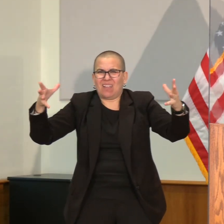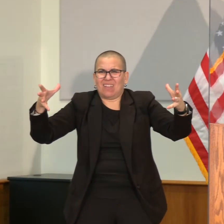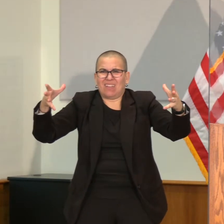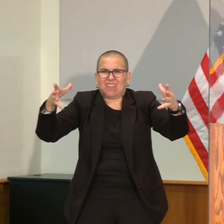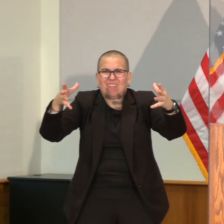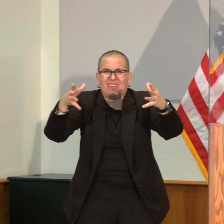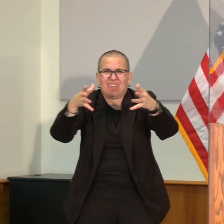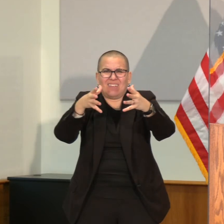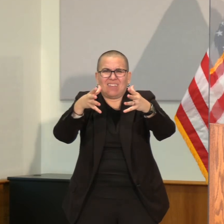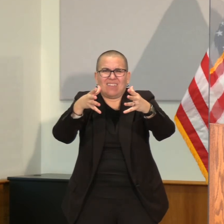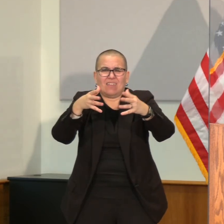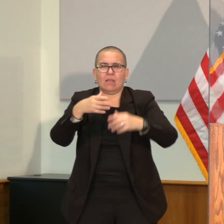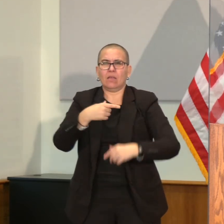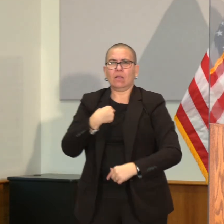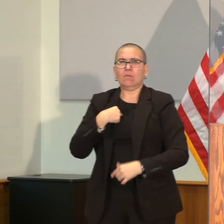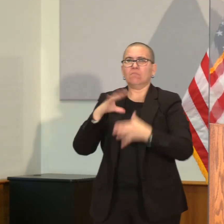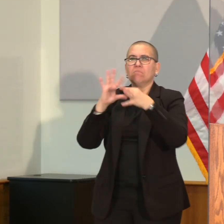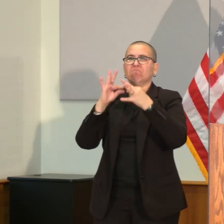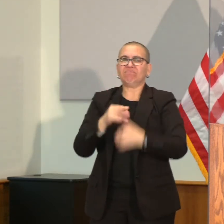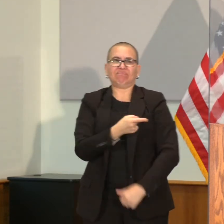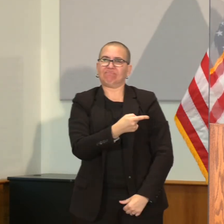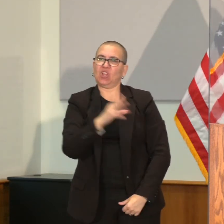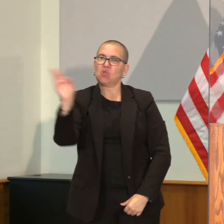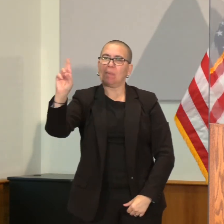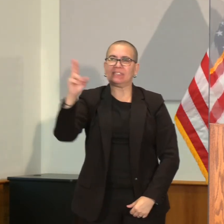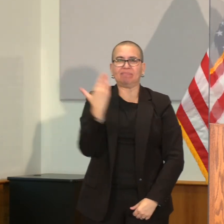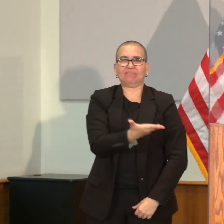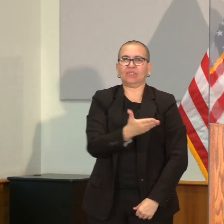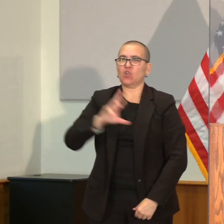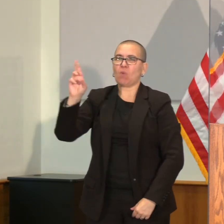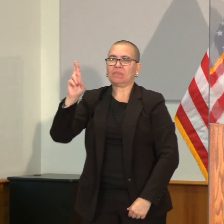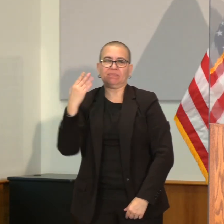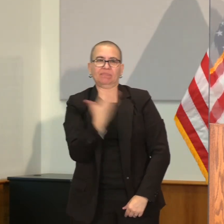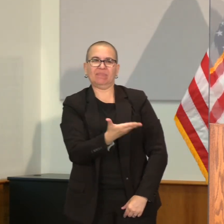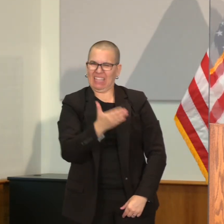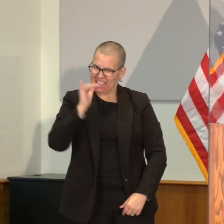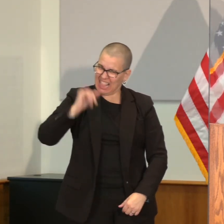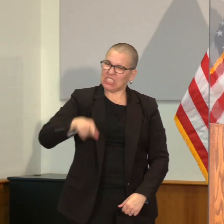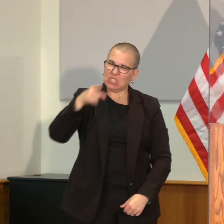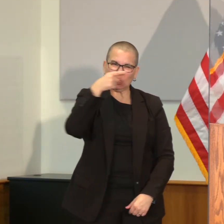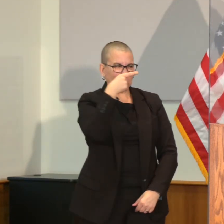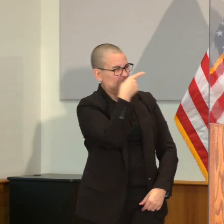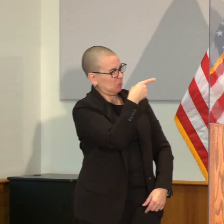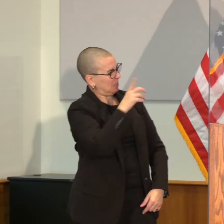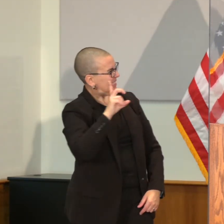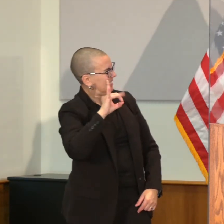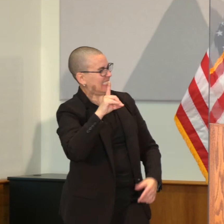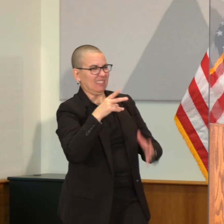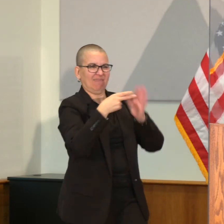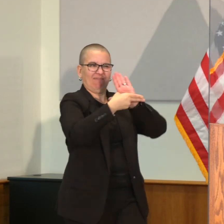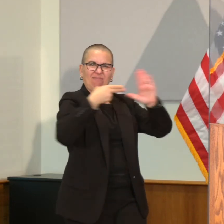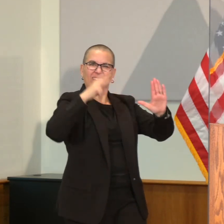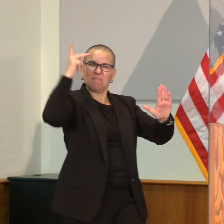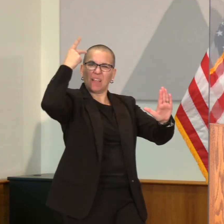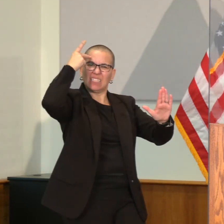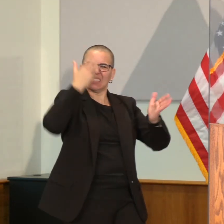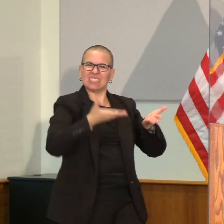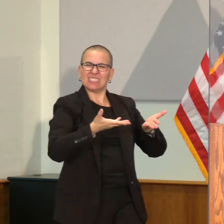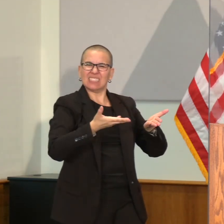up what you want to see? Well, I would challenge that I put them on blast. I don't think you heard that today. I would hope not. I hope it's not the